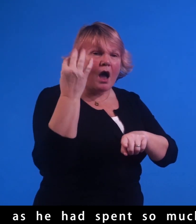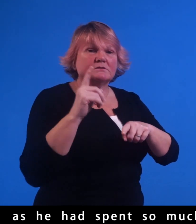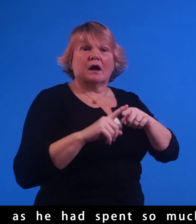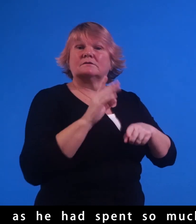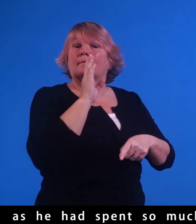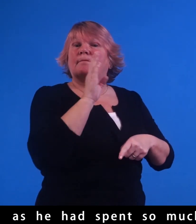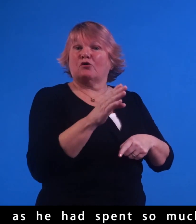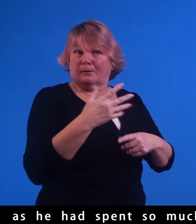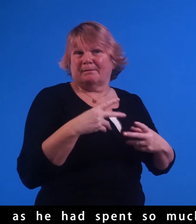Belgium.